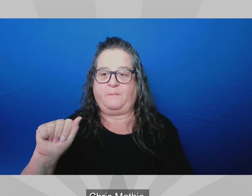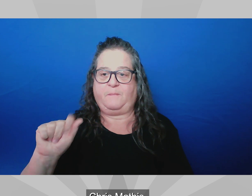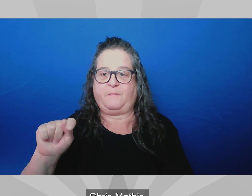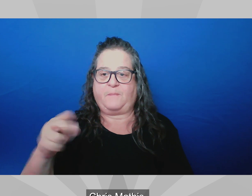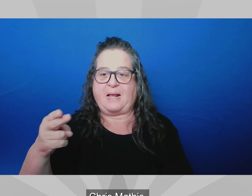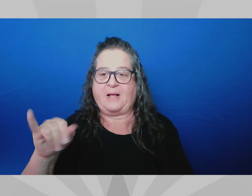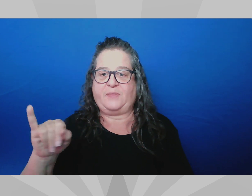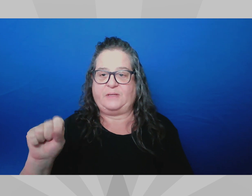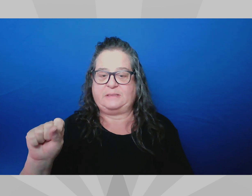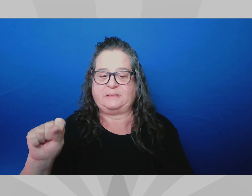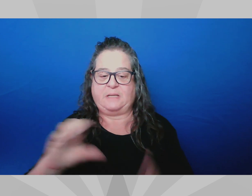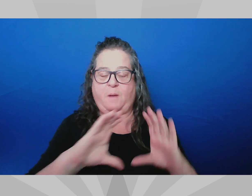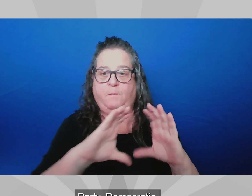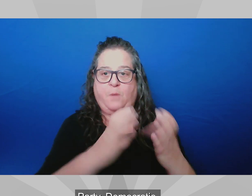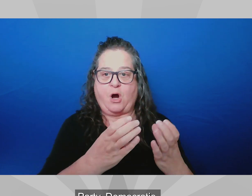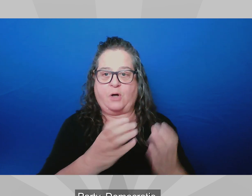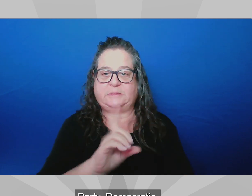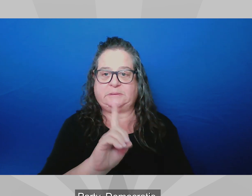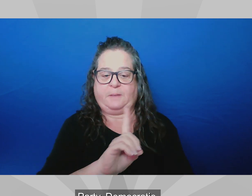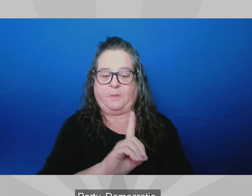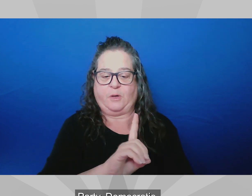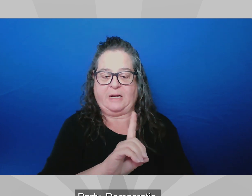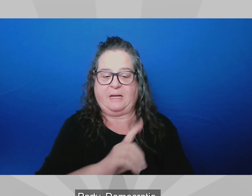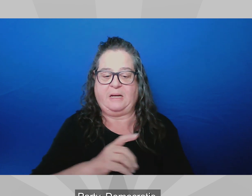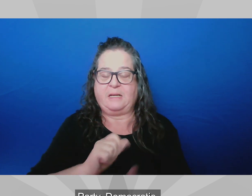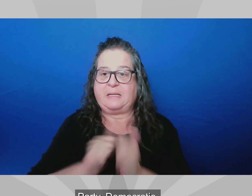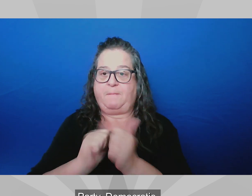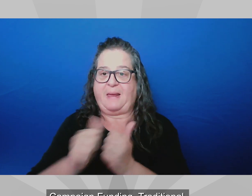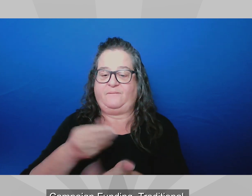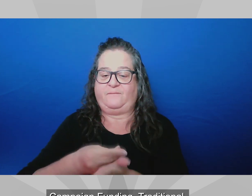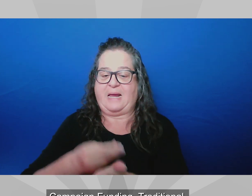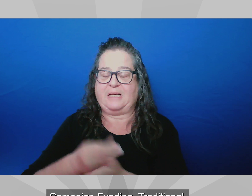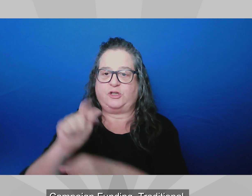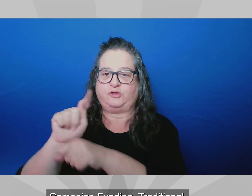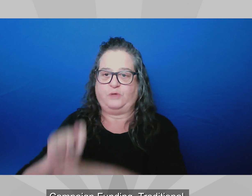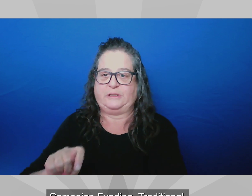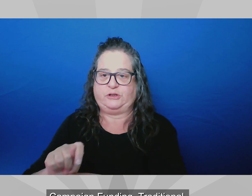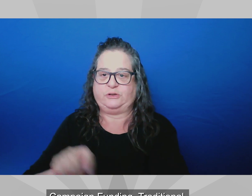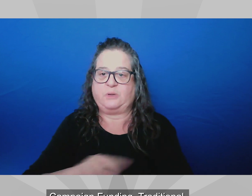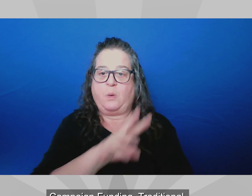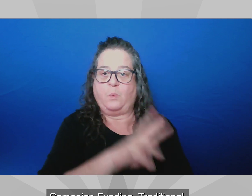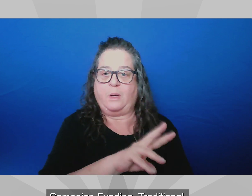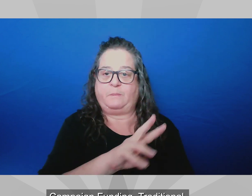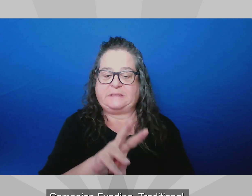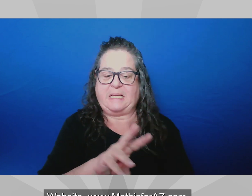Chris Mathis. Party Democratic. Campaign funding